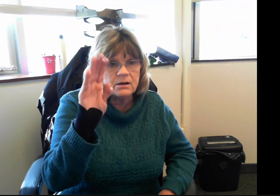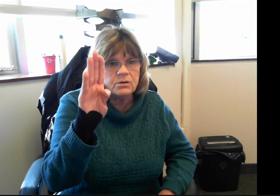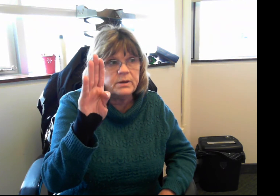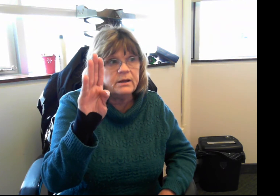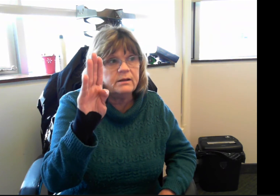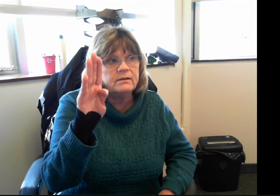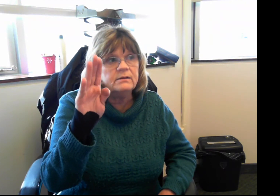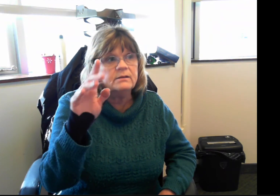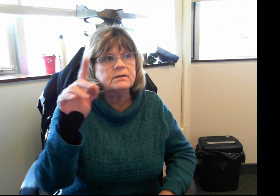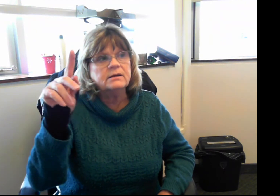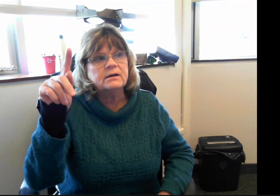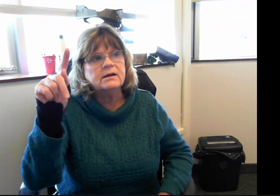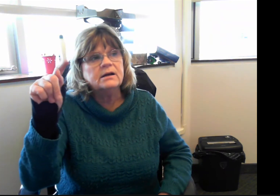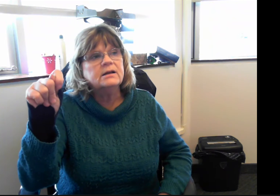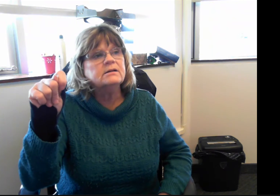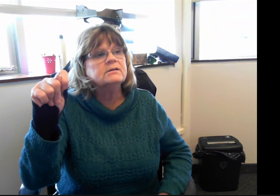Taco Bell.